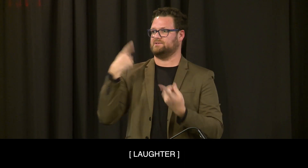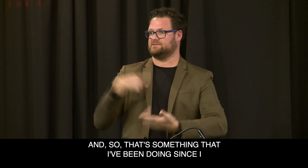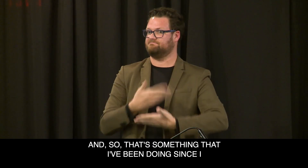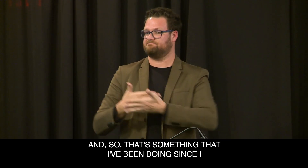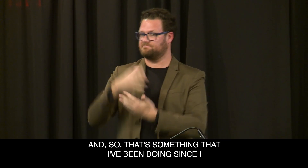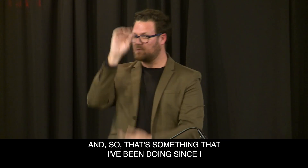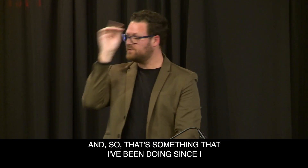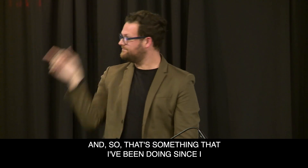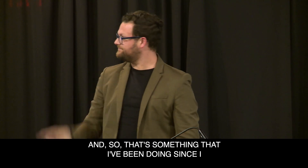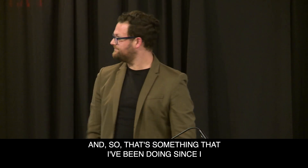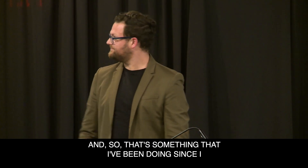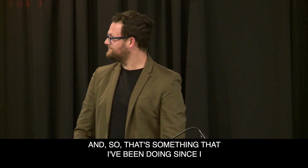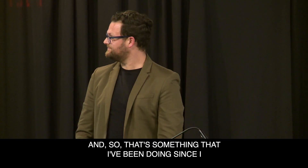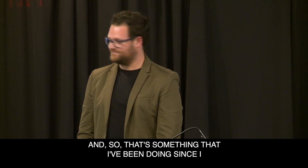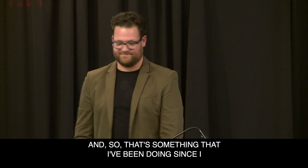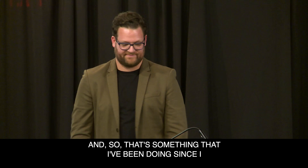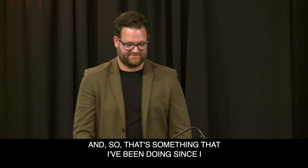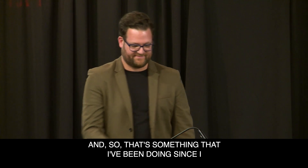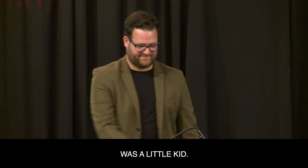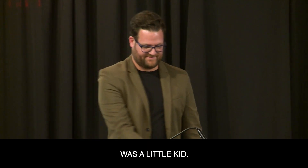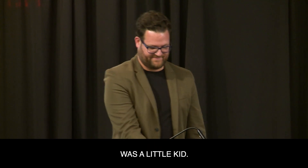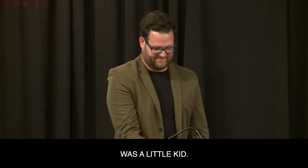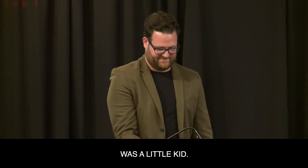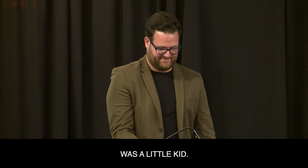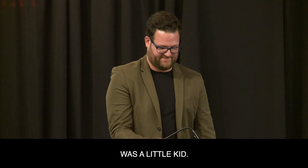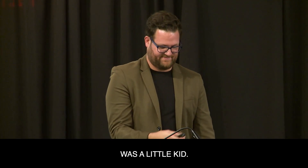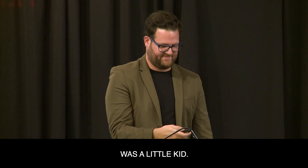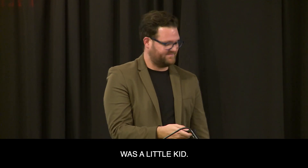And so that's something that I've been doing since I was a little kid.